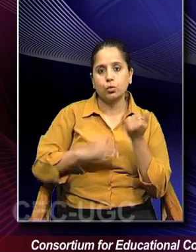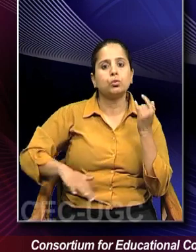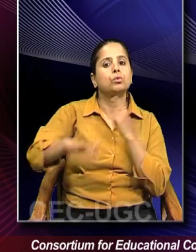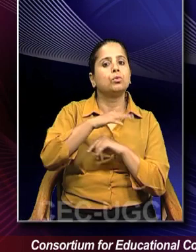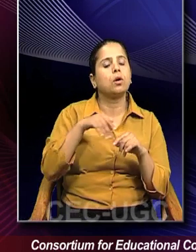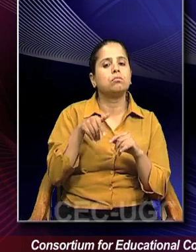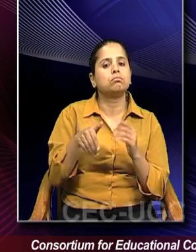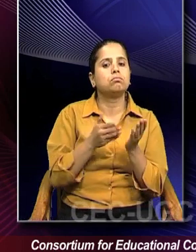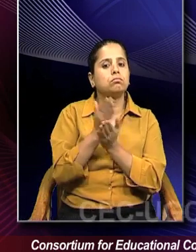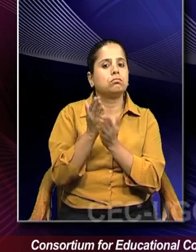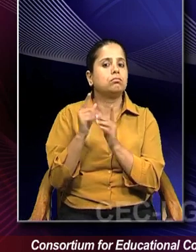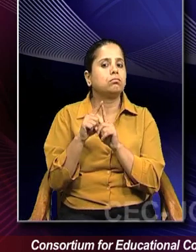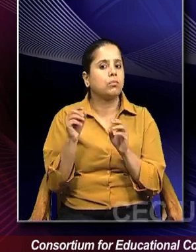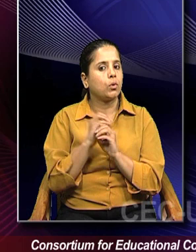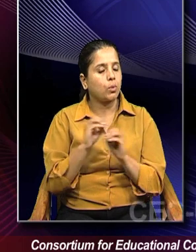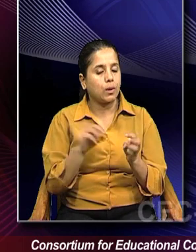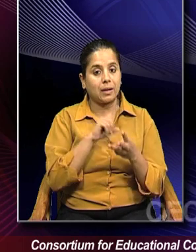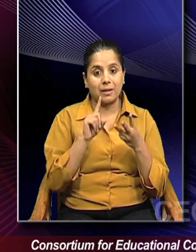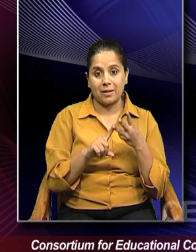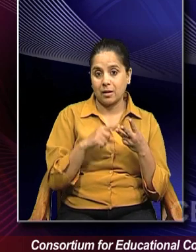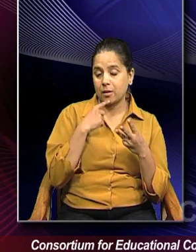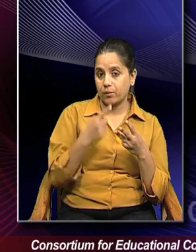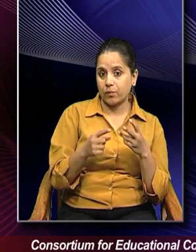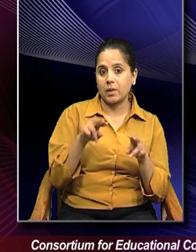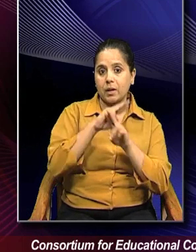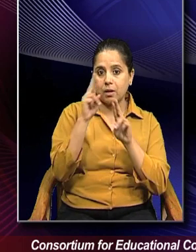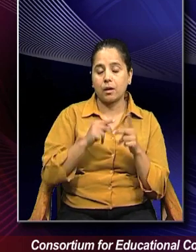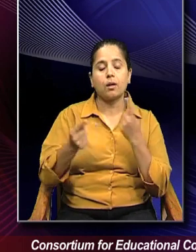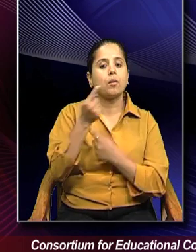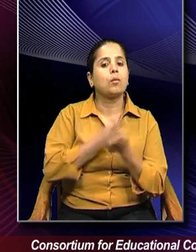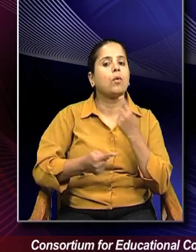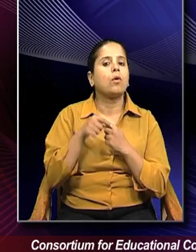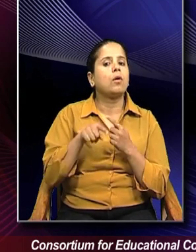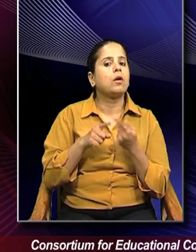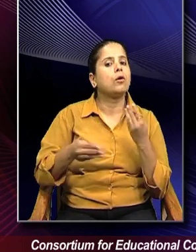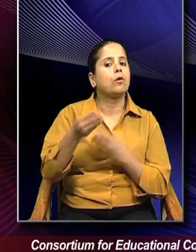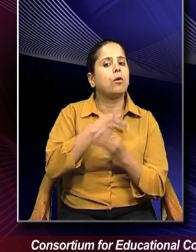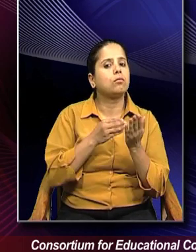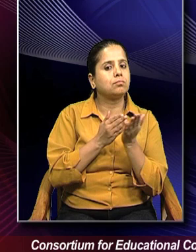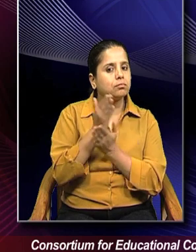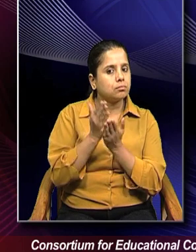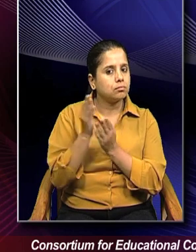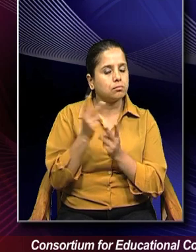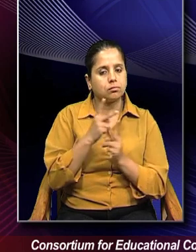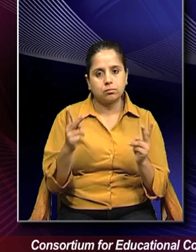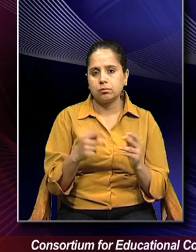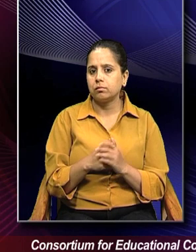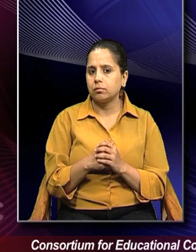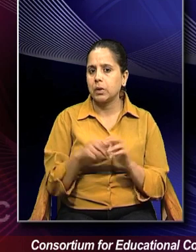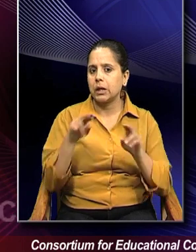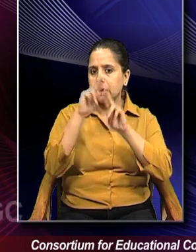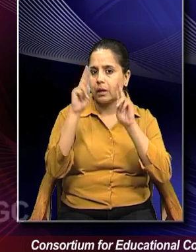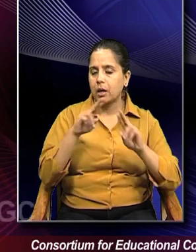society approach. The third is international political economy approach, which believes that